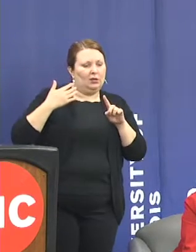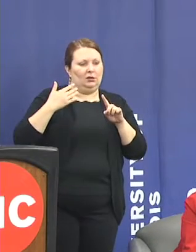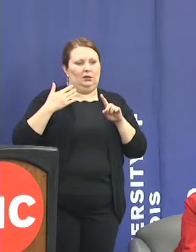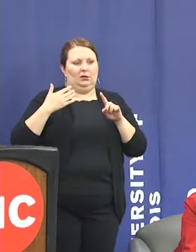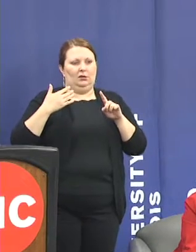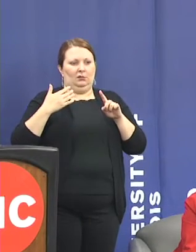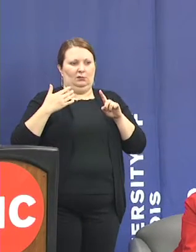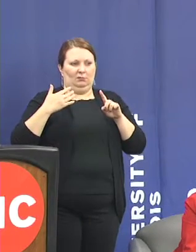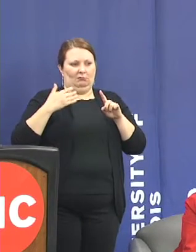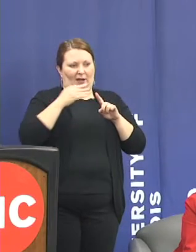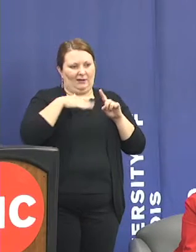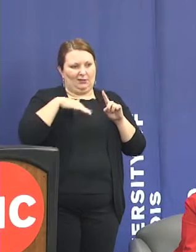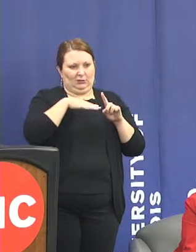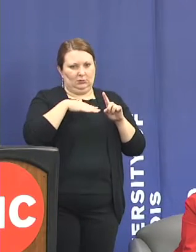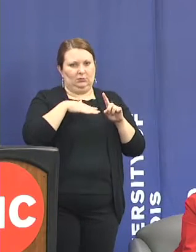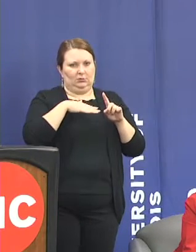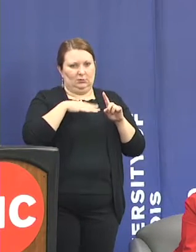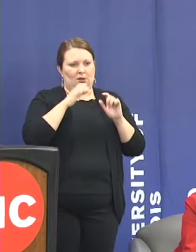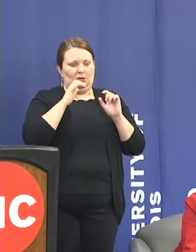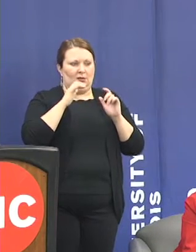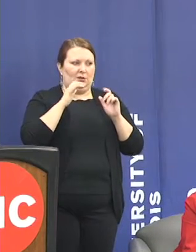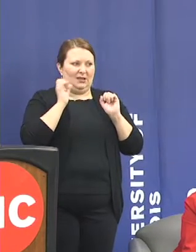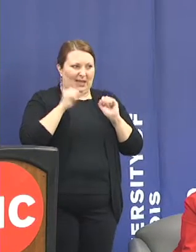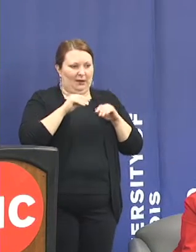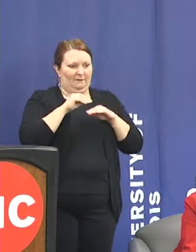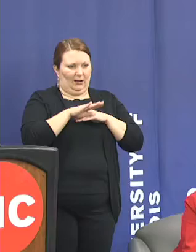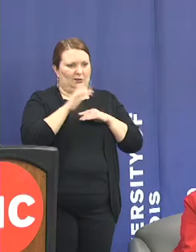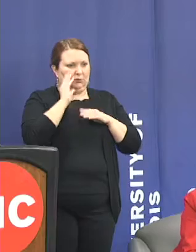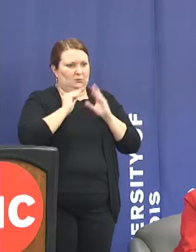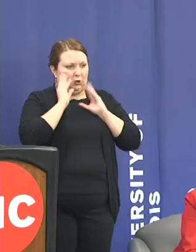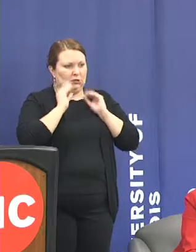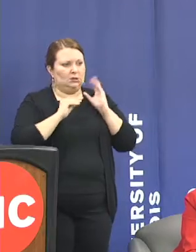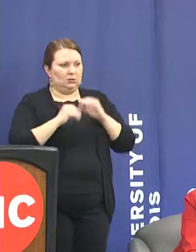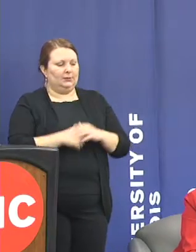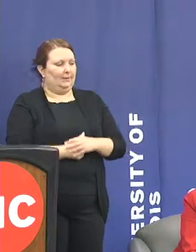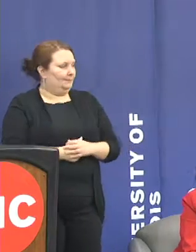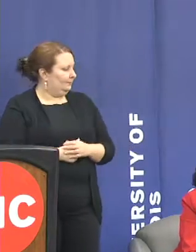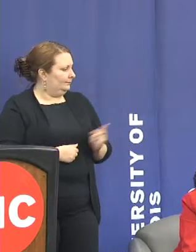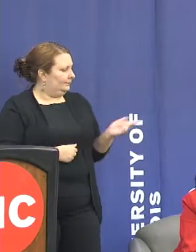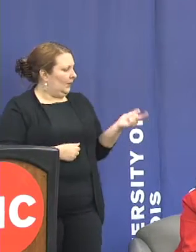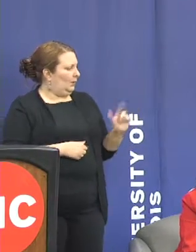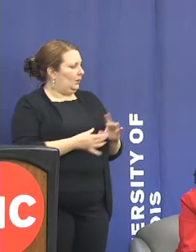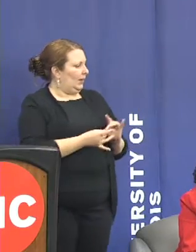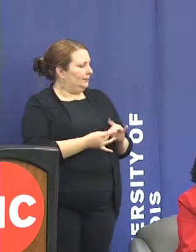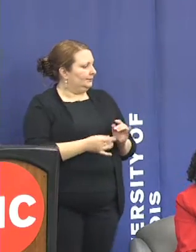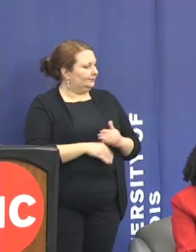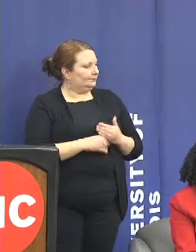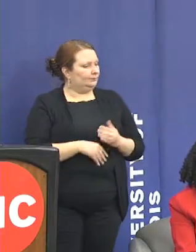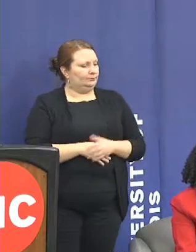the historical context of that community's experience. Can I also add?